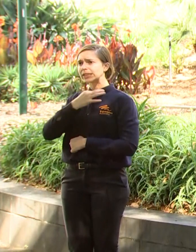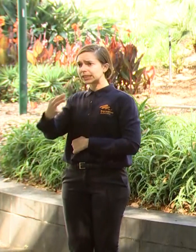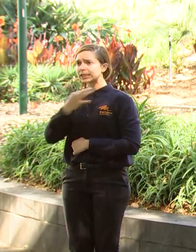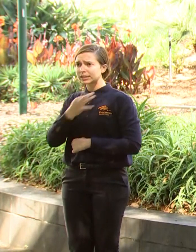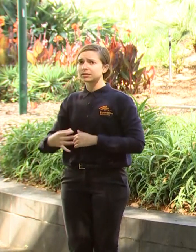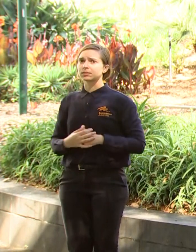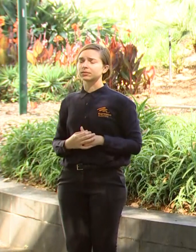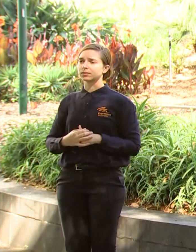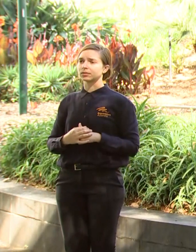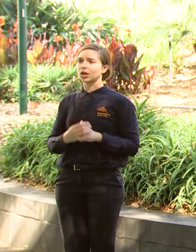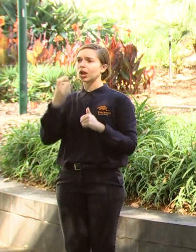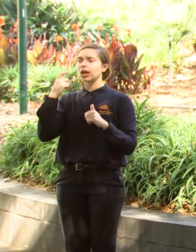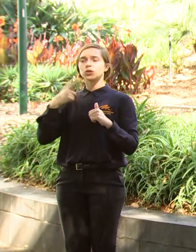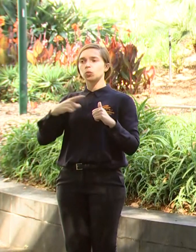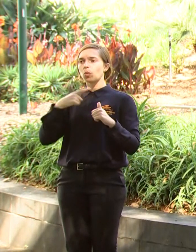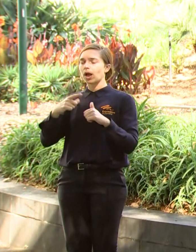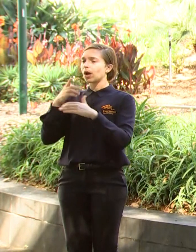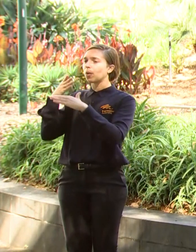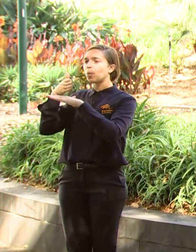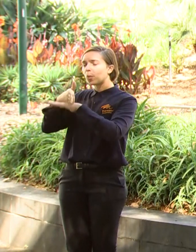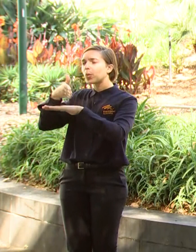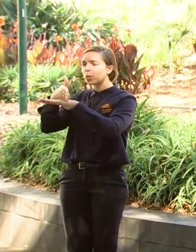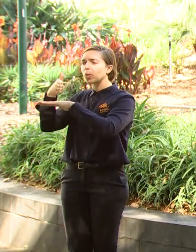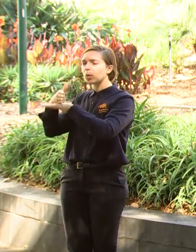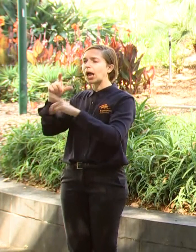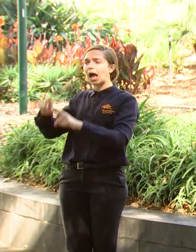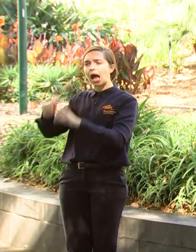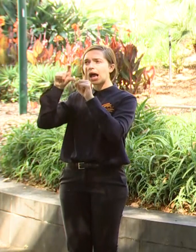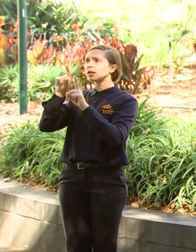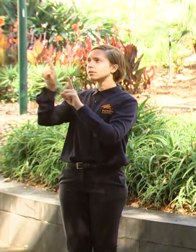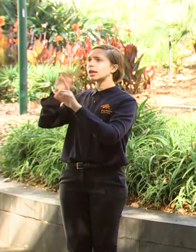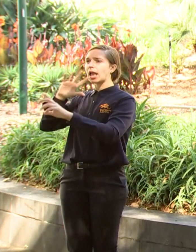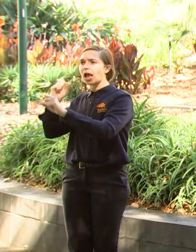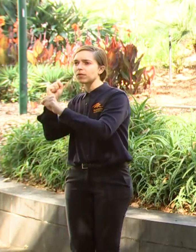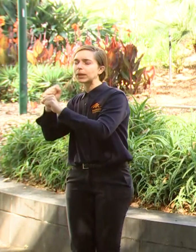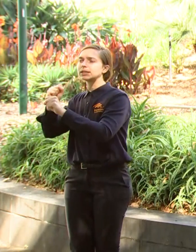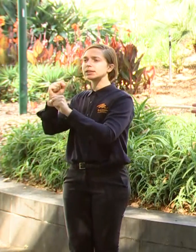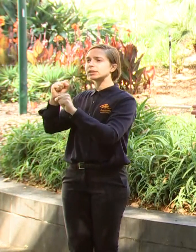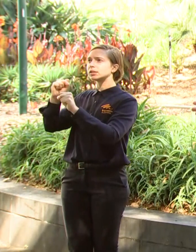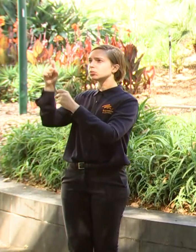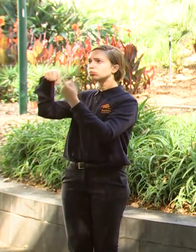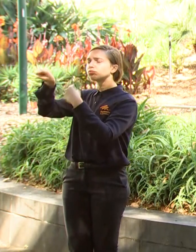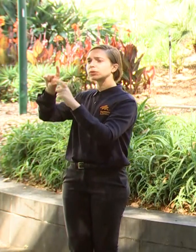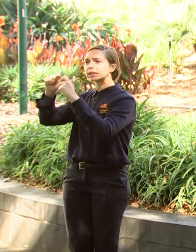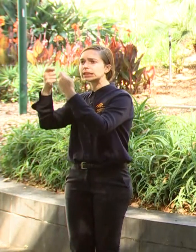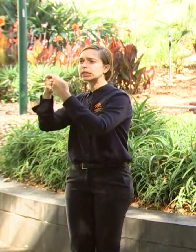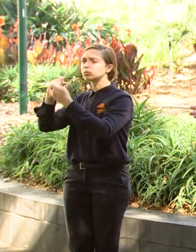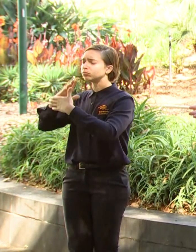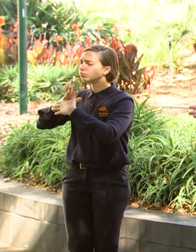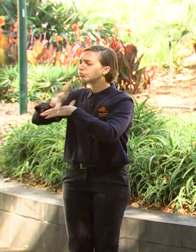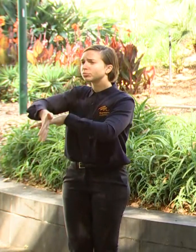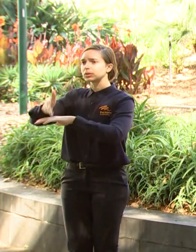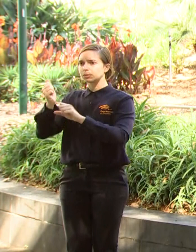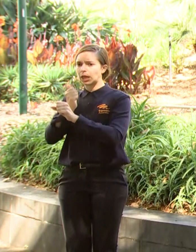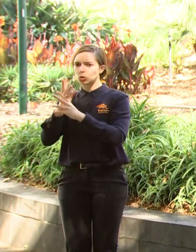that, and that's why we're working night and day to bring under control cases in Victoria. And we've just talked about Black Rock and the fact that that is fundamentally